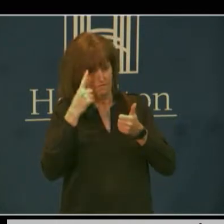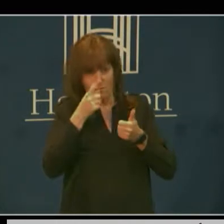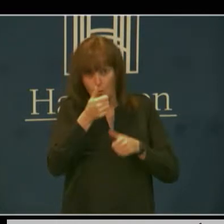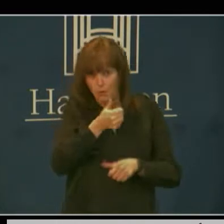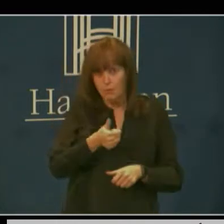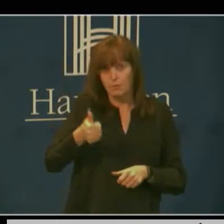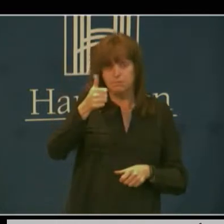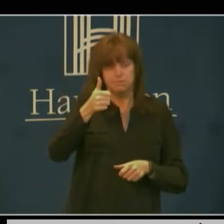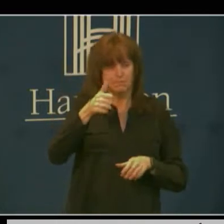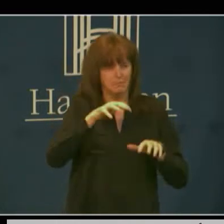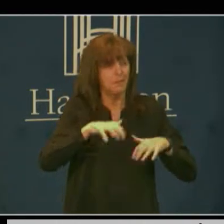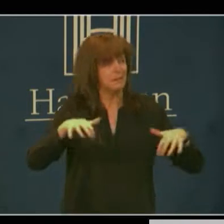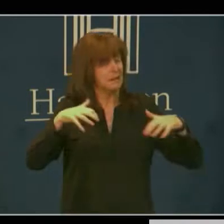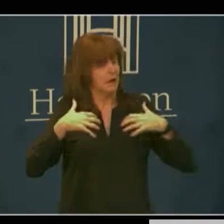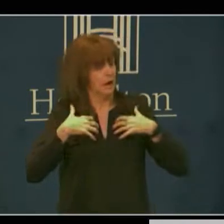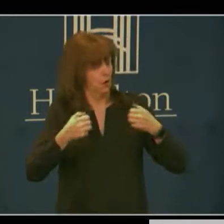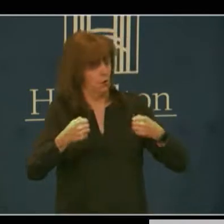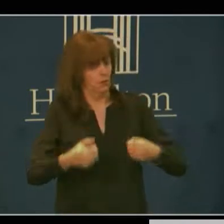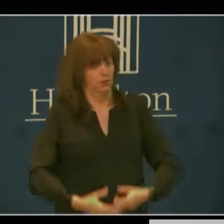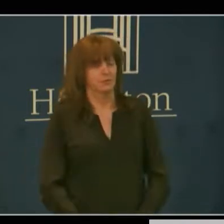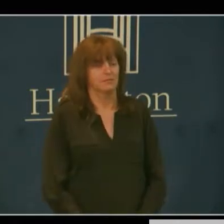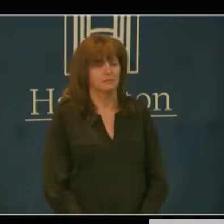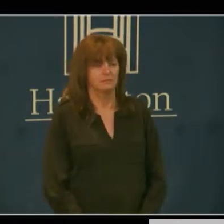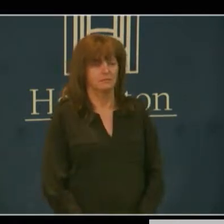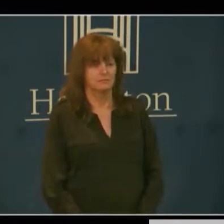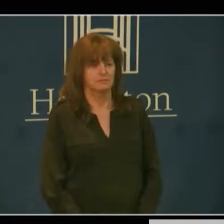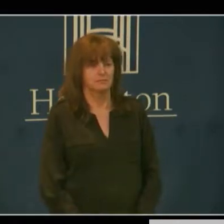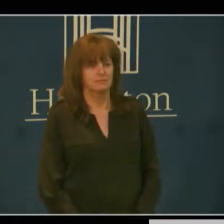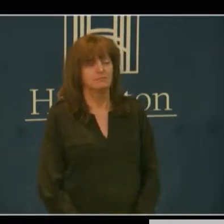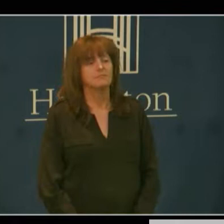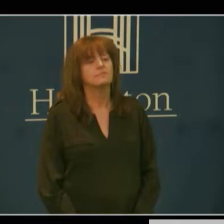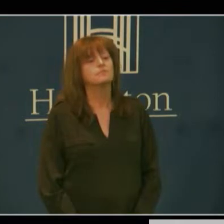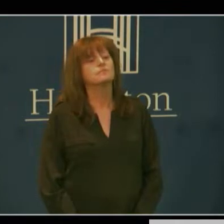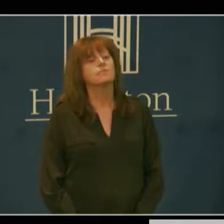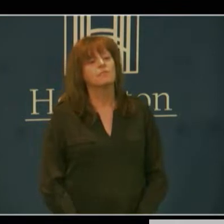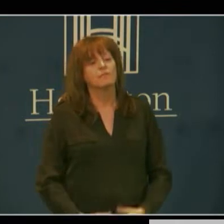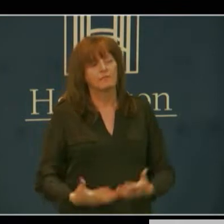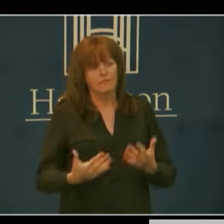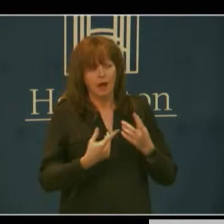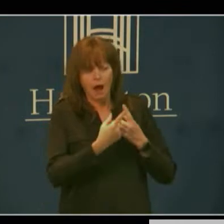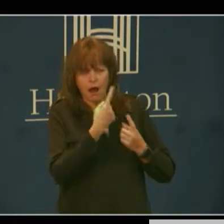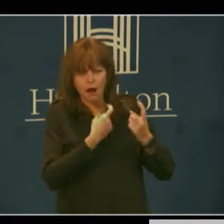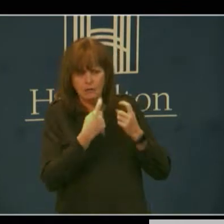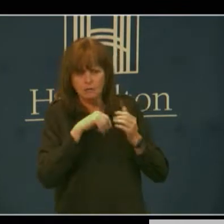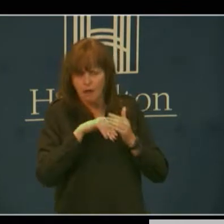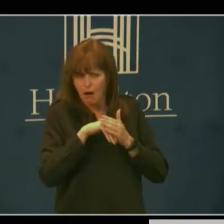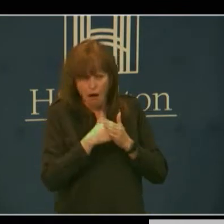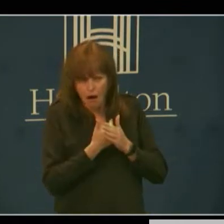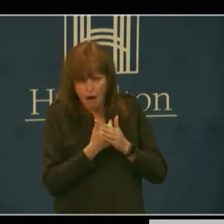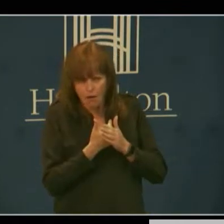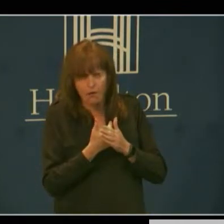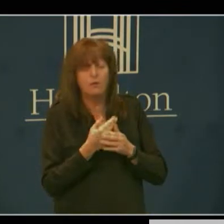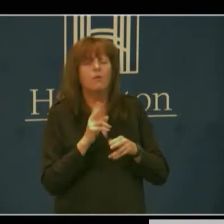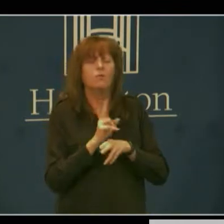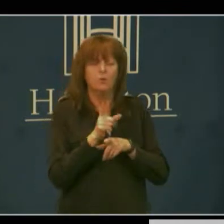meeting, and you can submit questions in one of two ways. You can go to the city's website